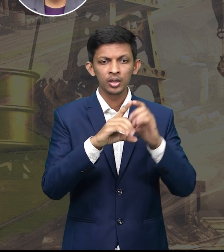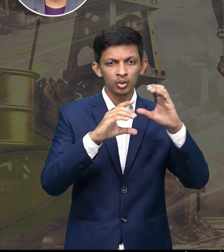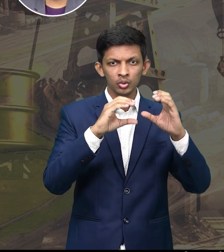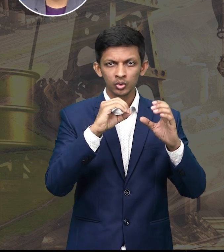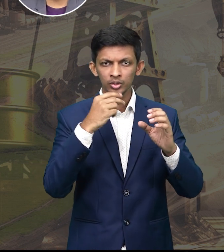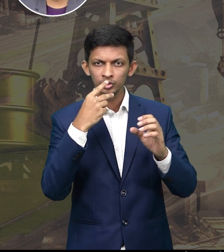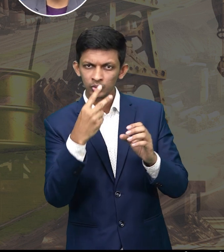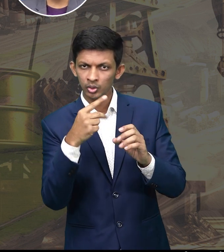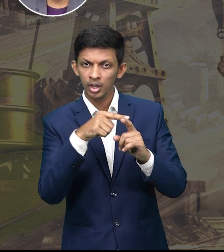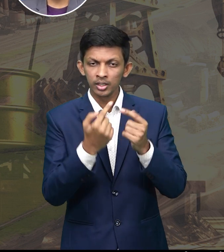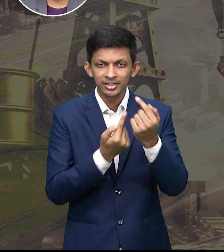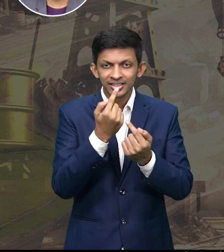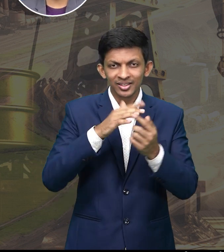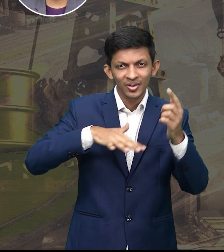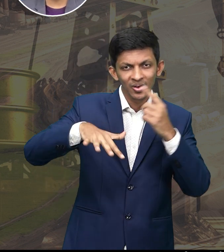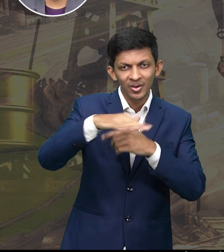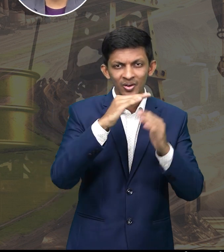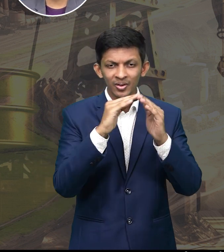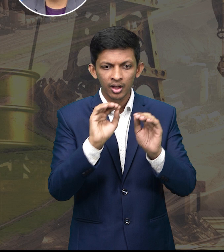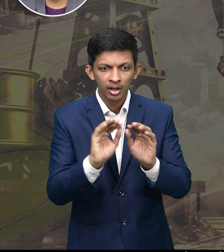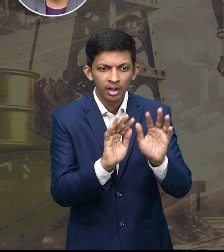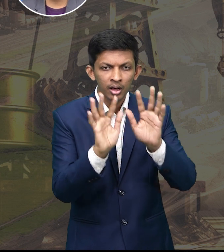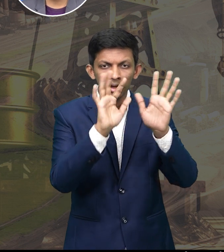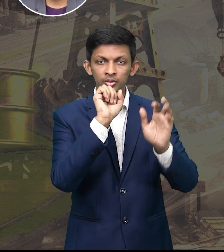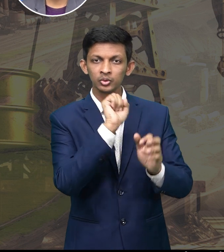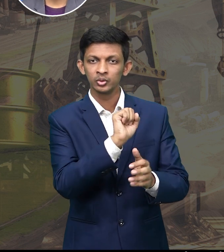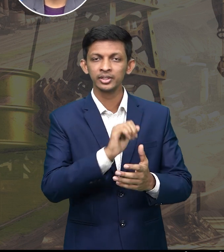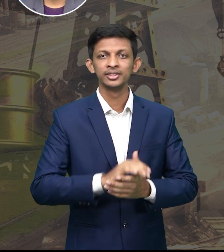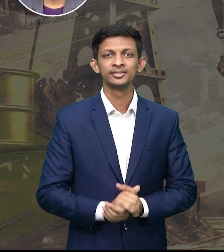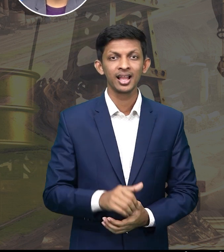and carbon dioxide is a greenhouse gas.